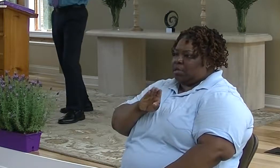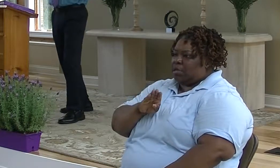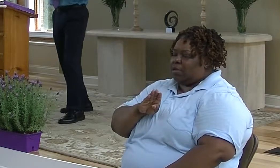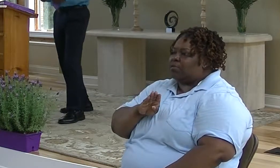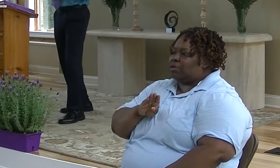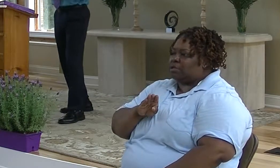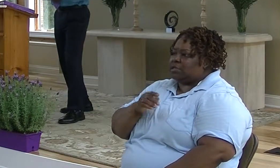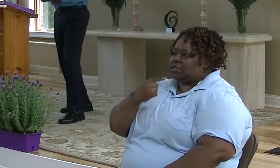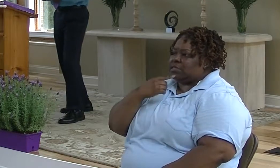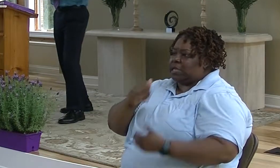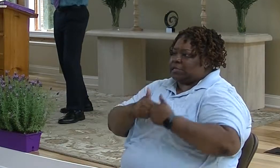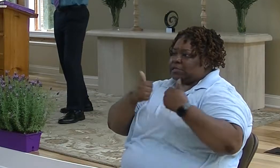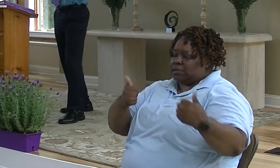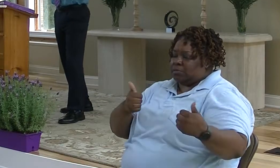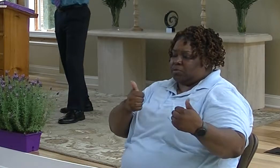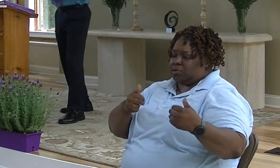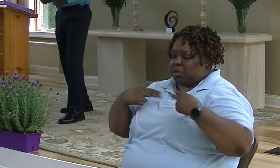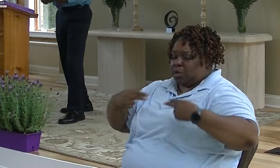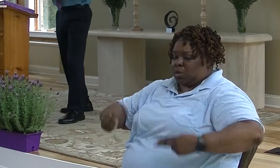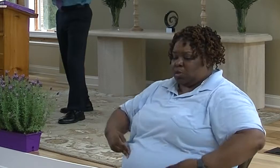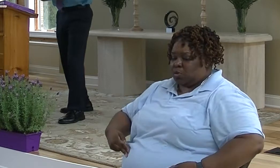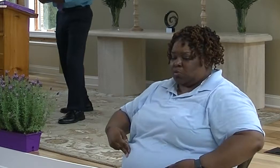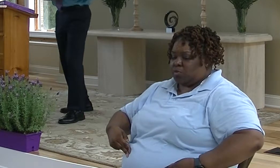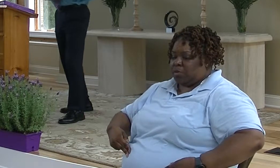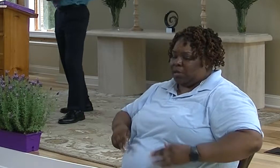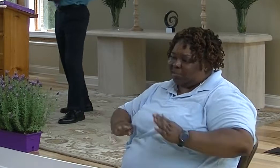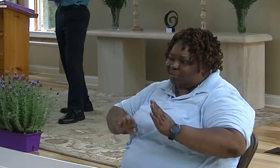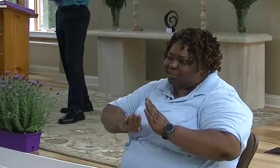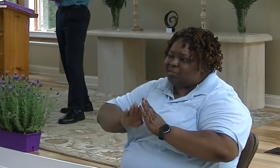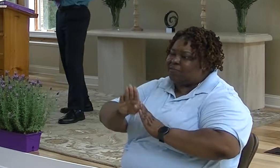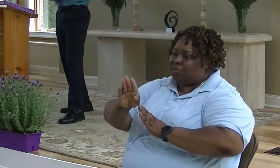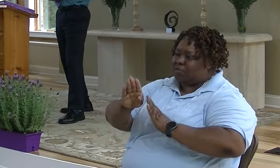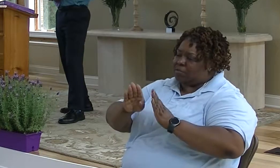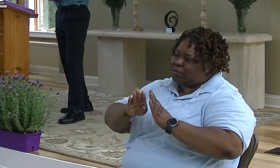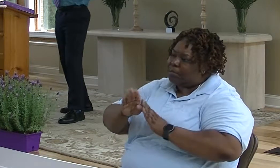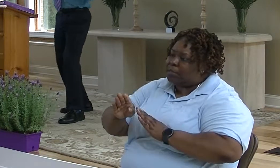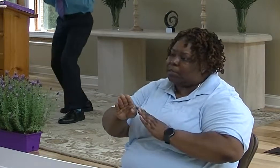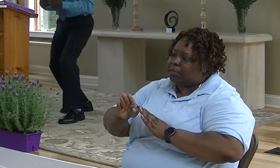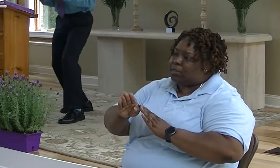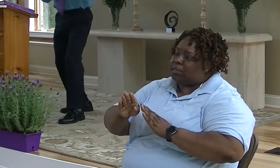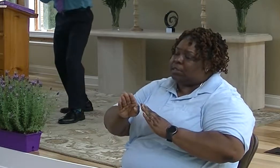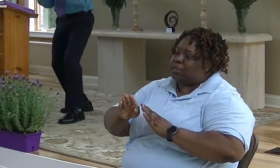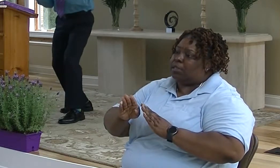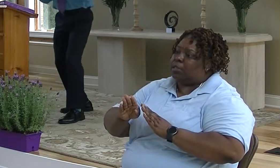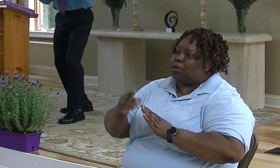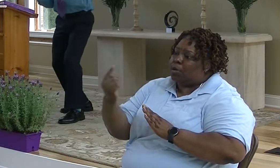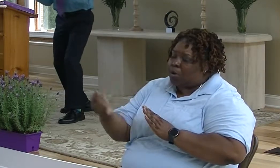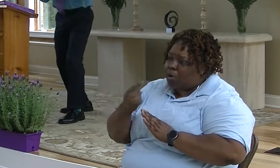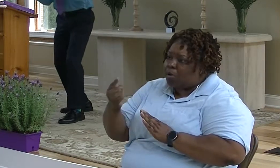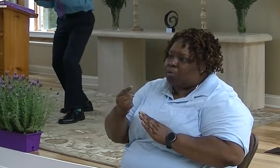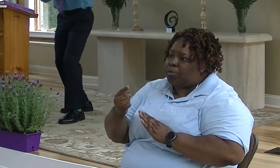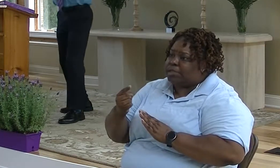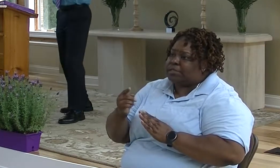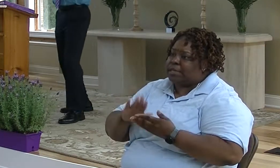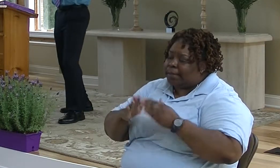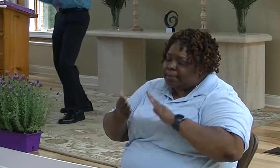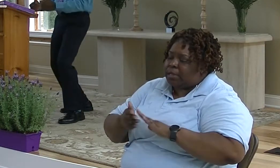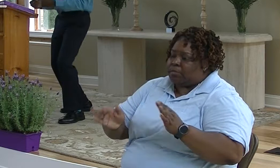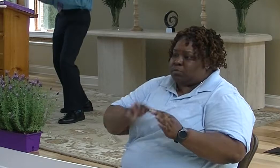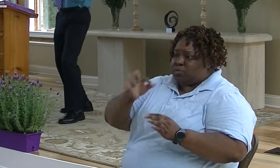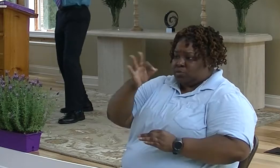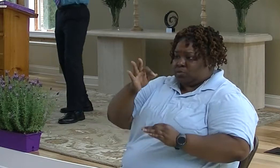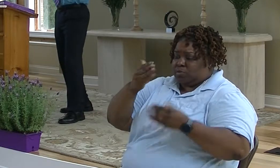are ever-evolving spiritual beings. We are ever-evolving spiritual beings.